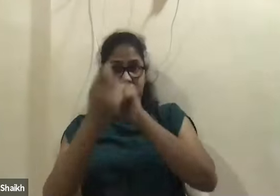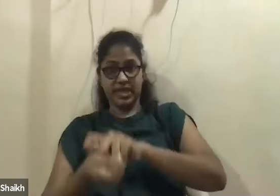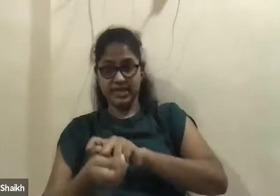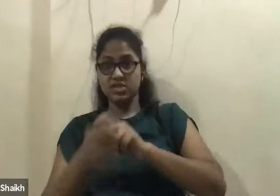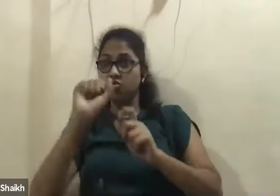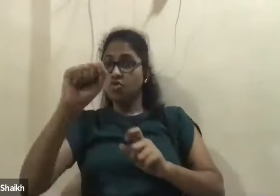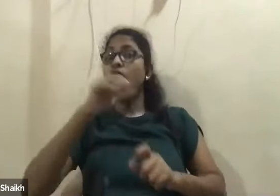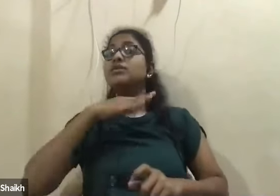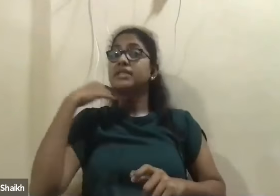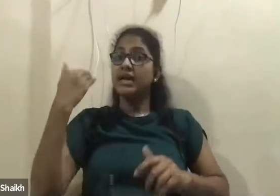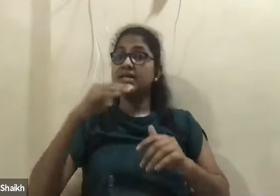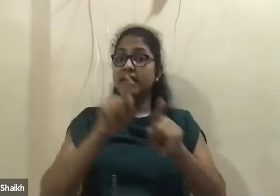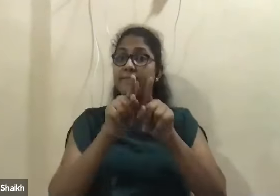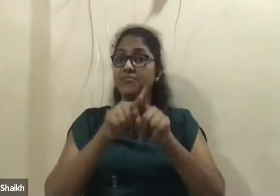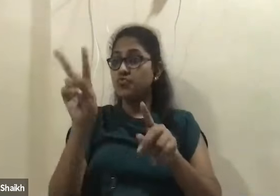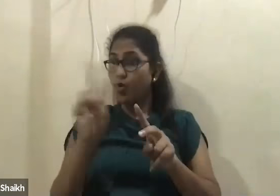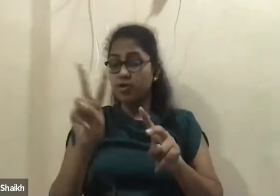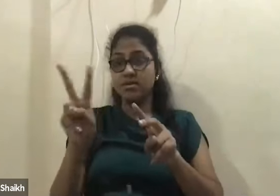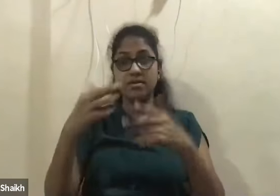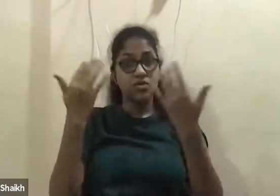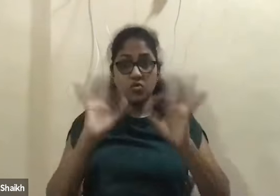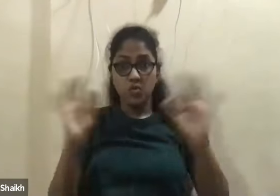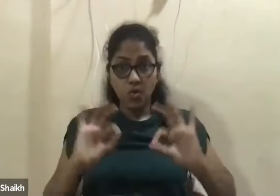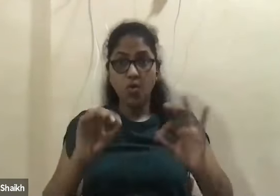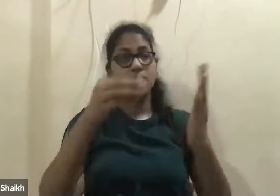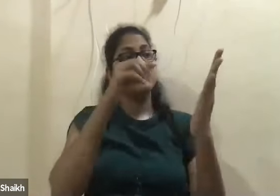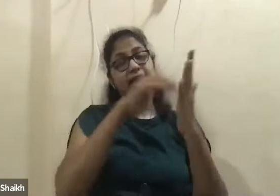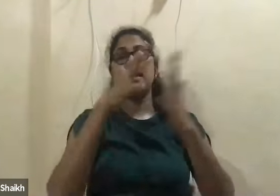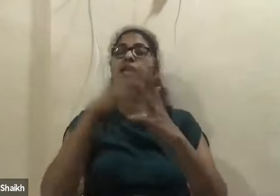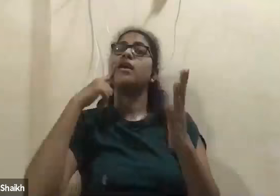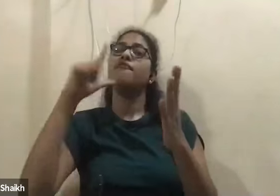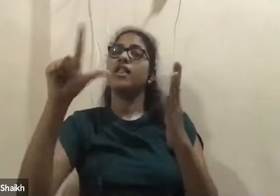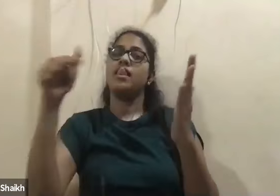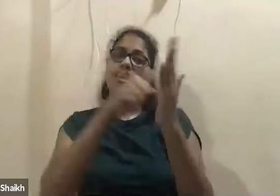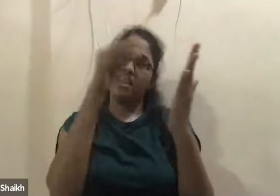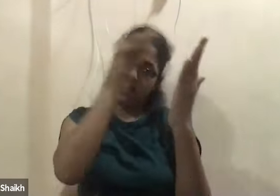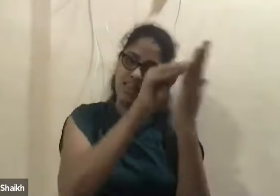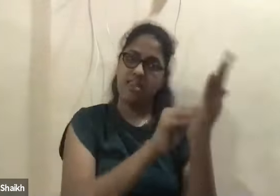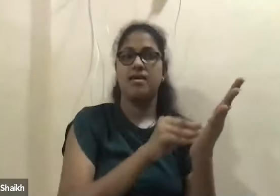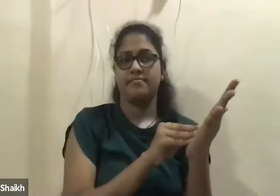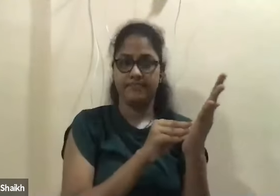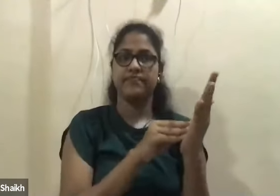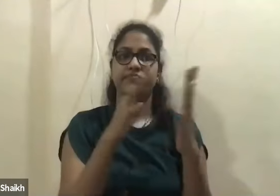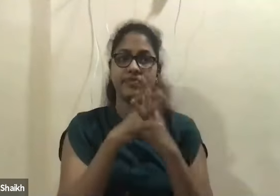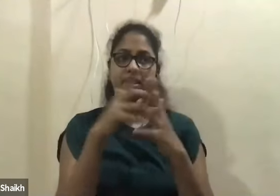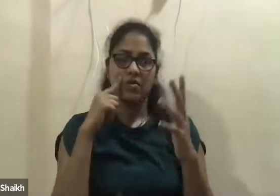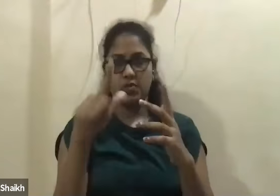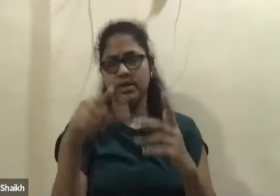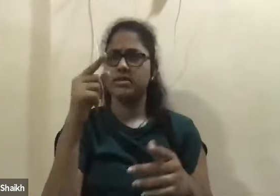demise. So in that case, your will have to take care of that. Yes. will and testament. Yes, Correct. I think that's a good option. That's a good